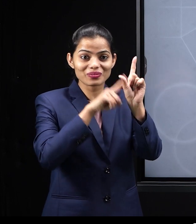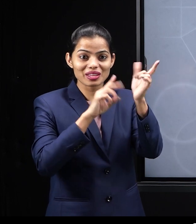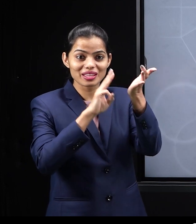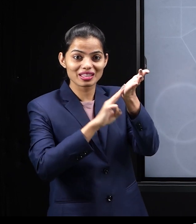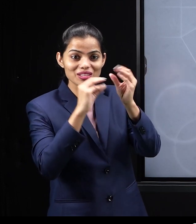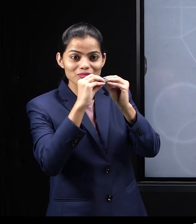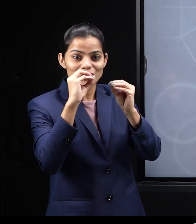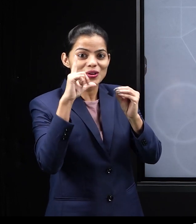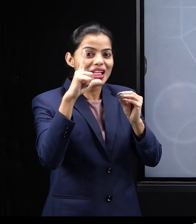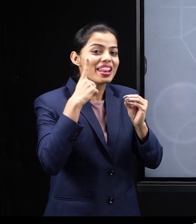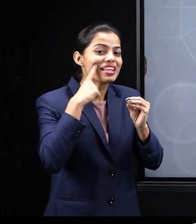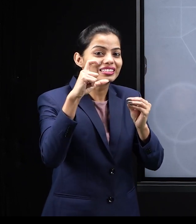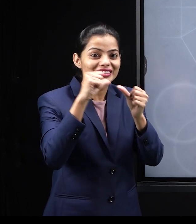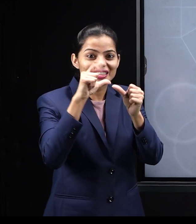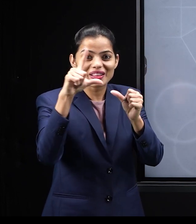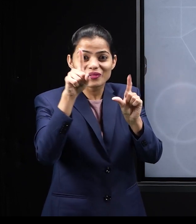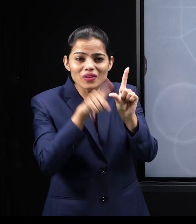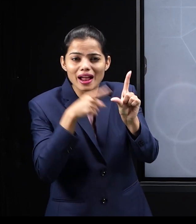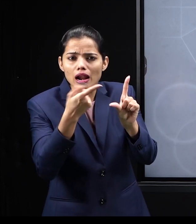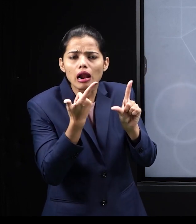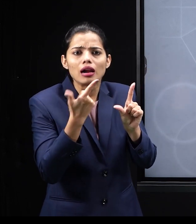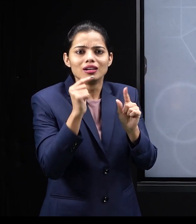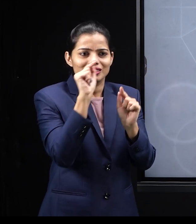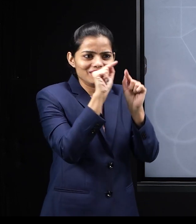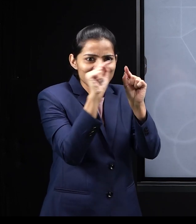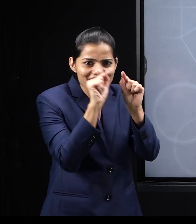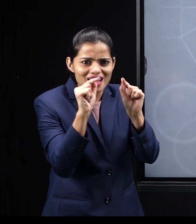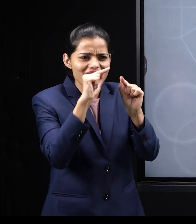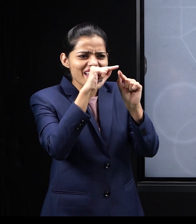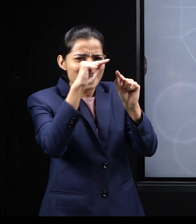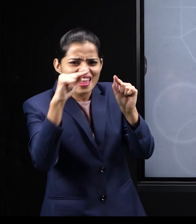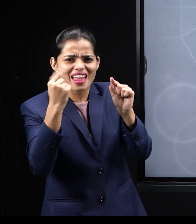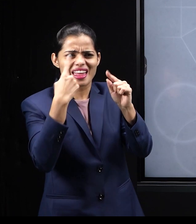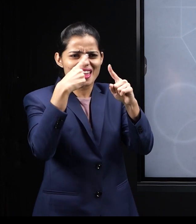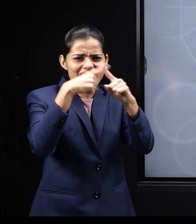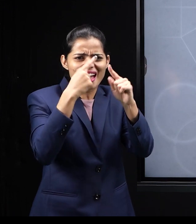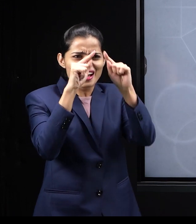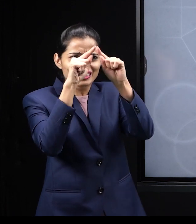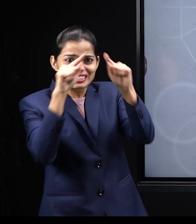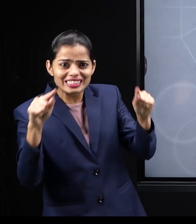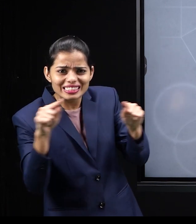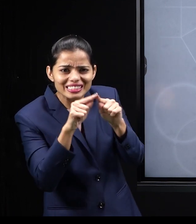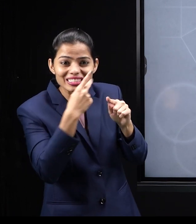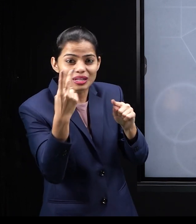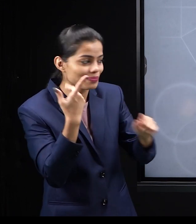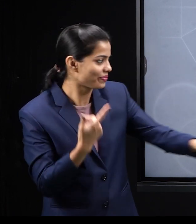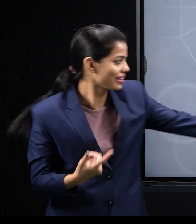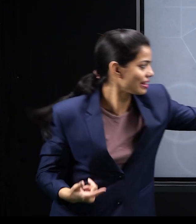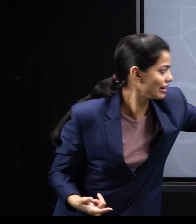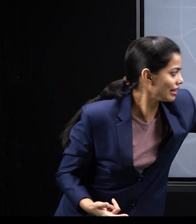Symbolically, it is expressed as triangle ABC congruent to triangle XYZ.